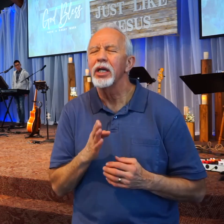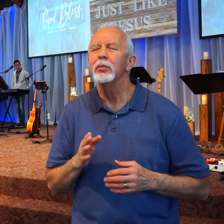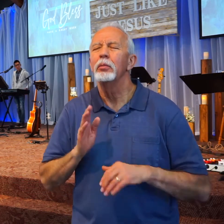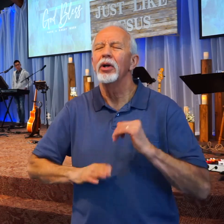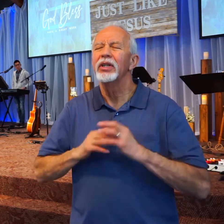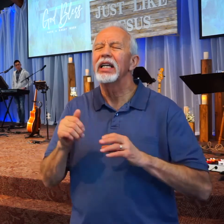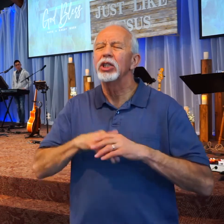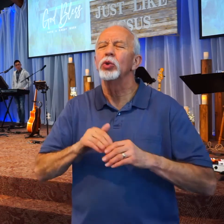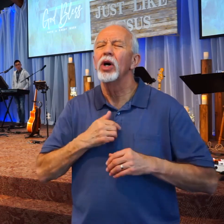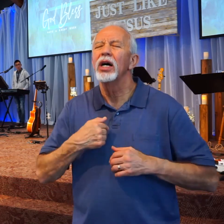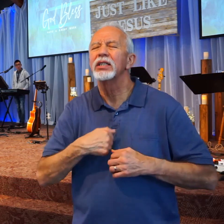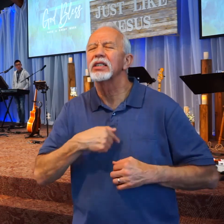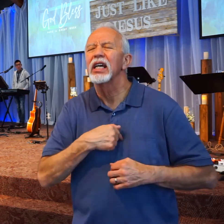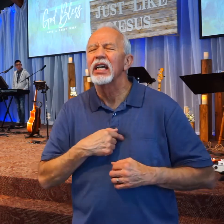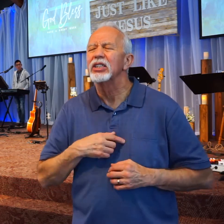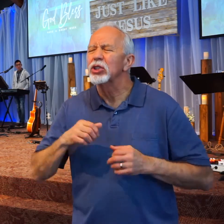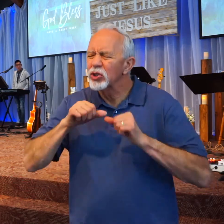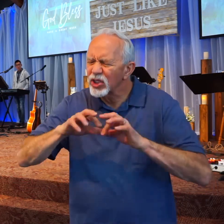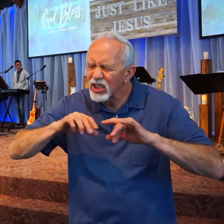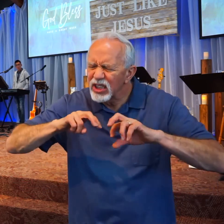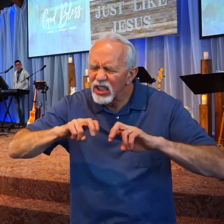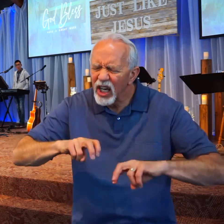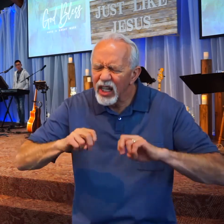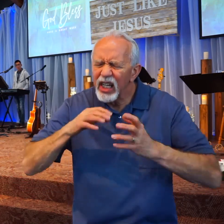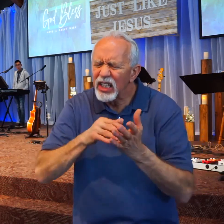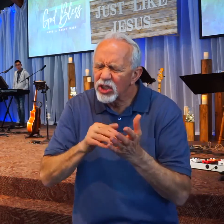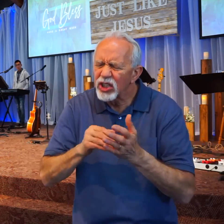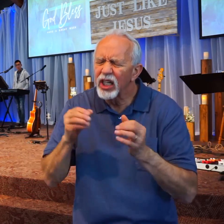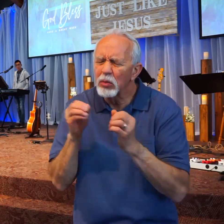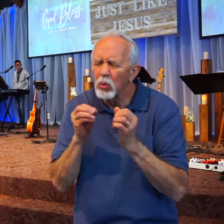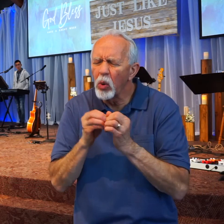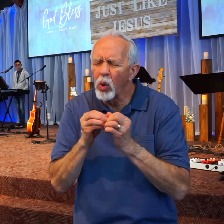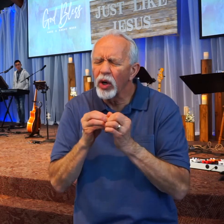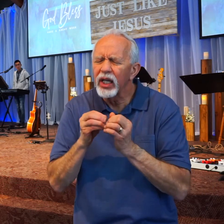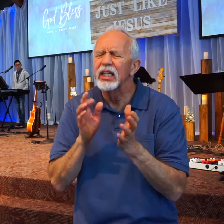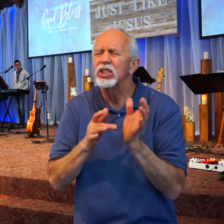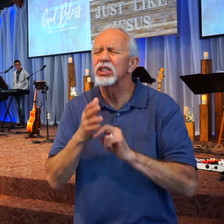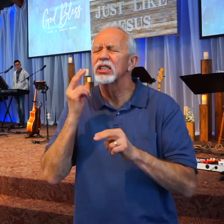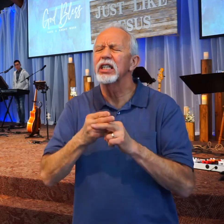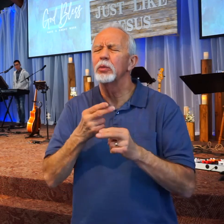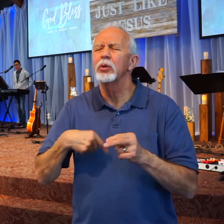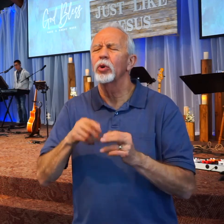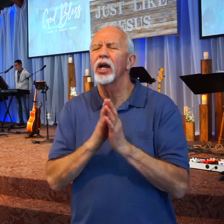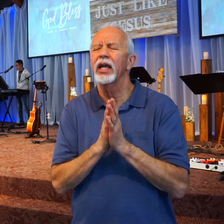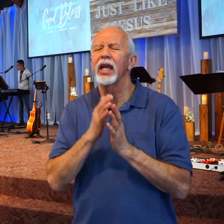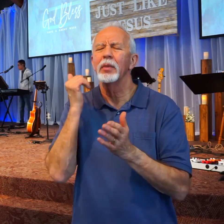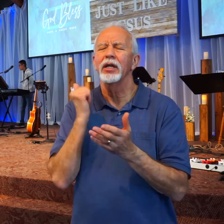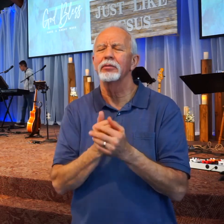dig in further. And may we as Your people get into Your word. In Jesus' name, amen.